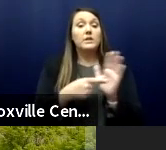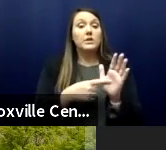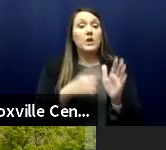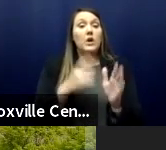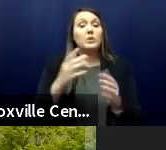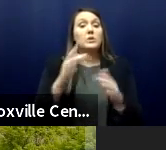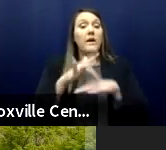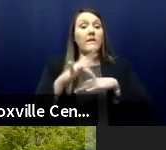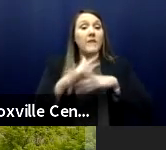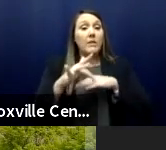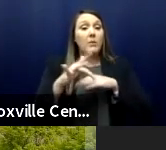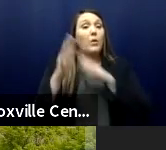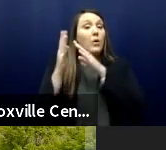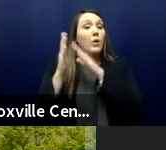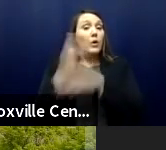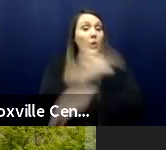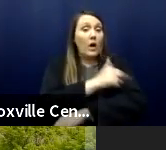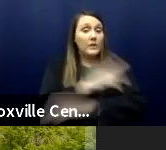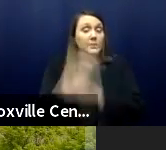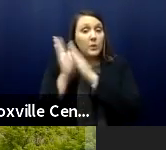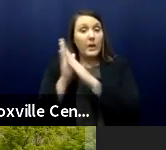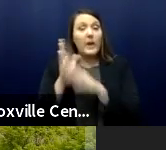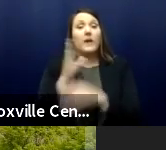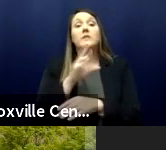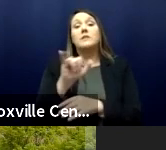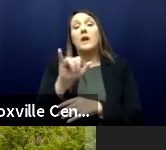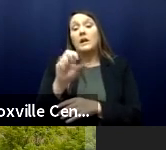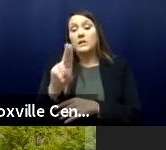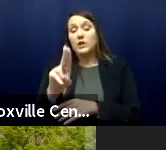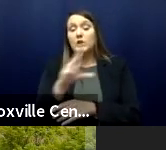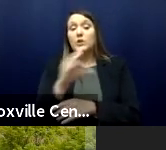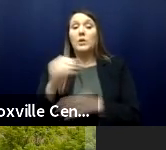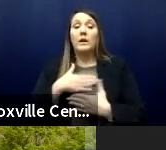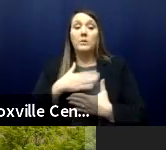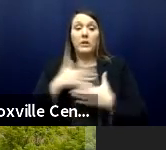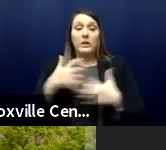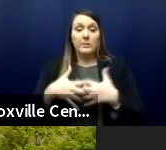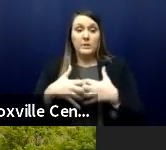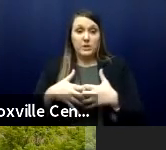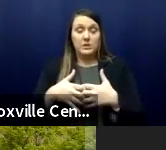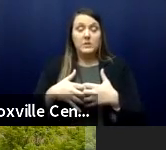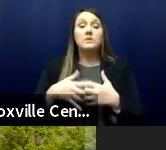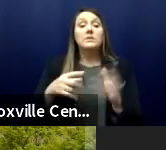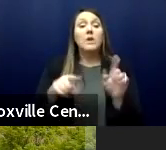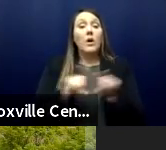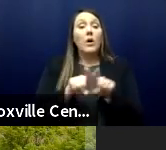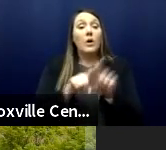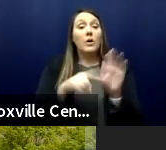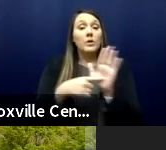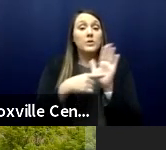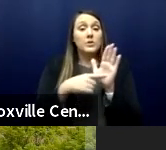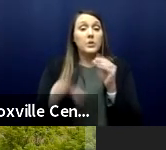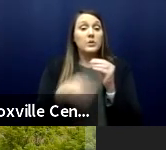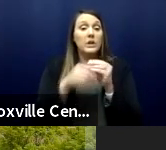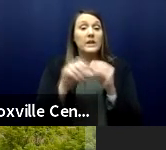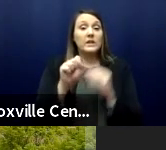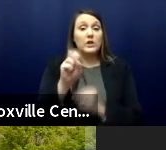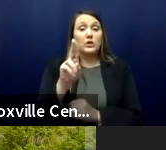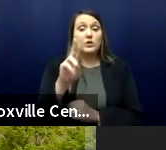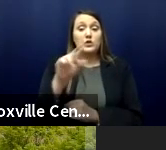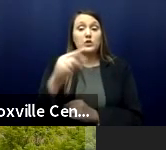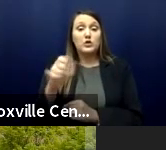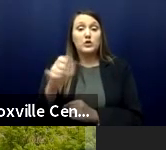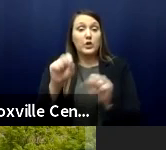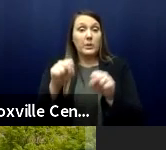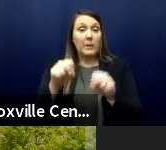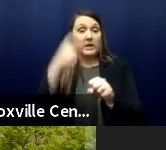regional hospital beds, ICU beds, and ventilators from our hospital partners. It also shows the additional surge capacity for these categories,